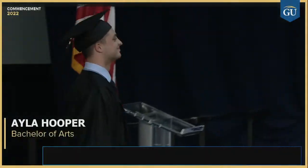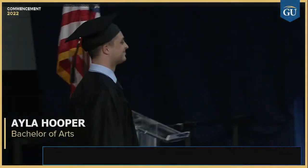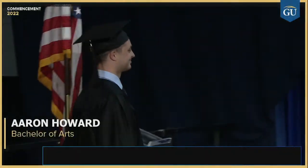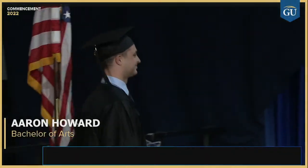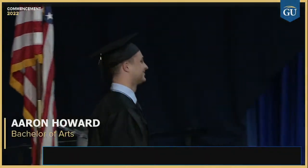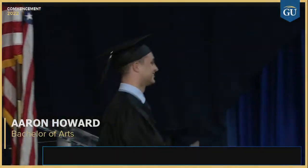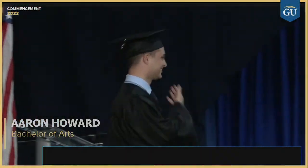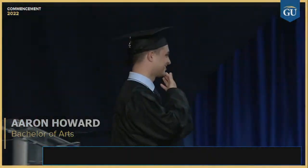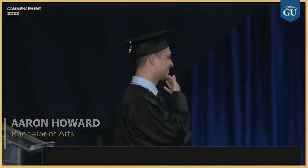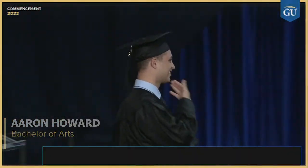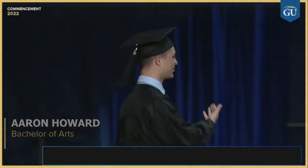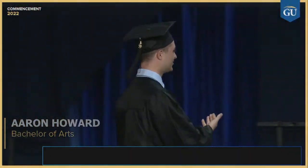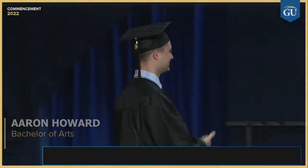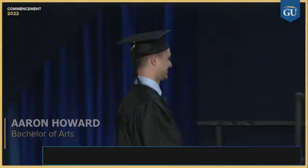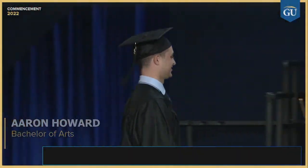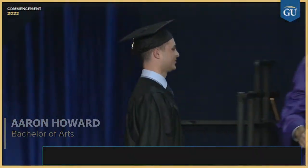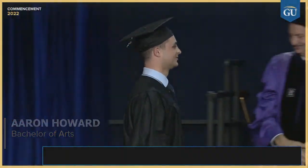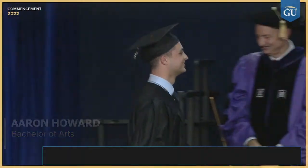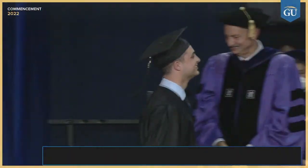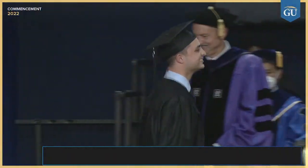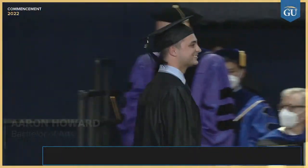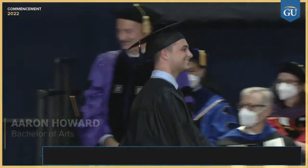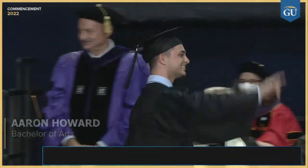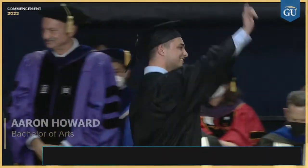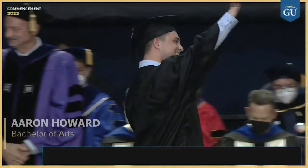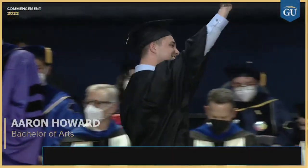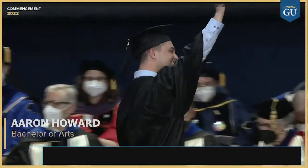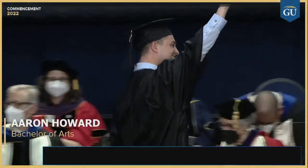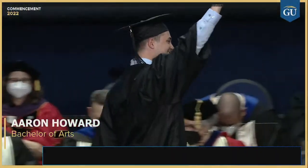Aaron Howard, Bachelor of Arts.